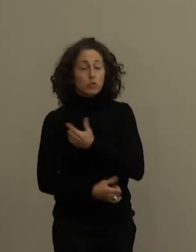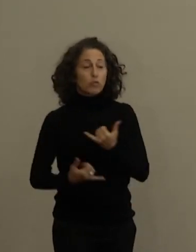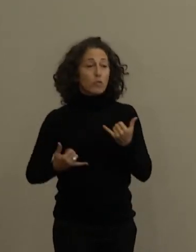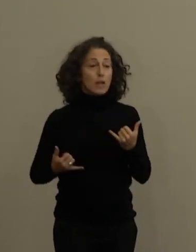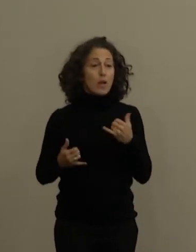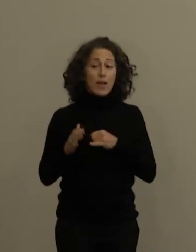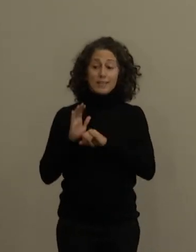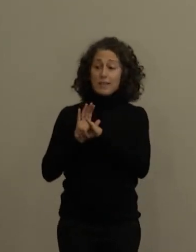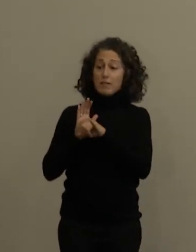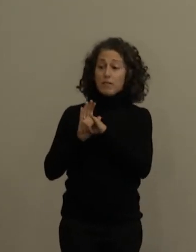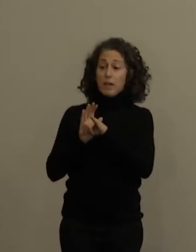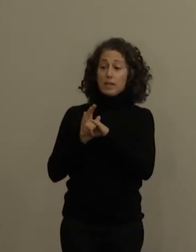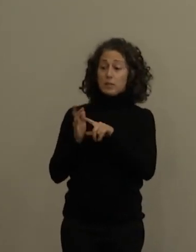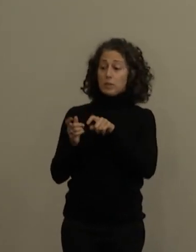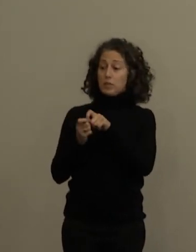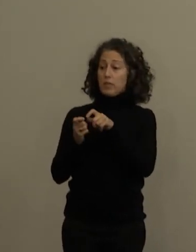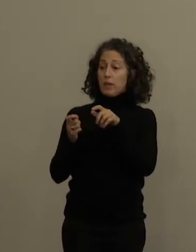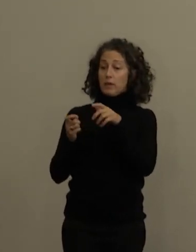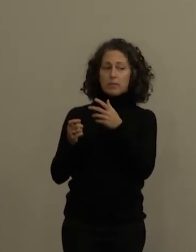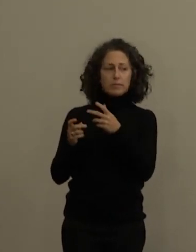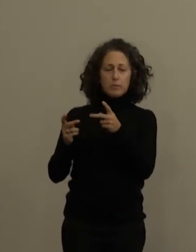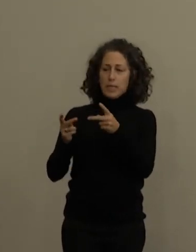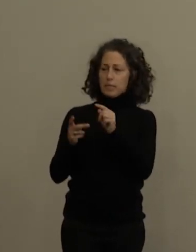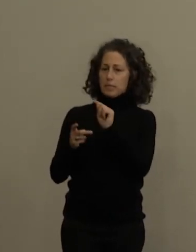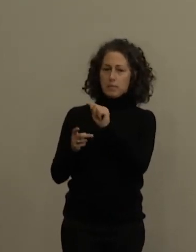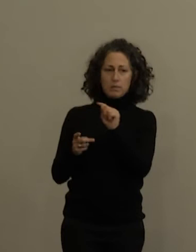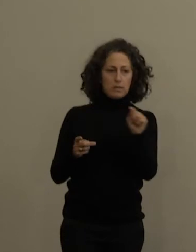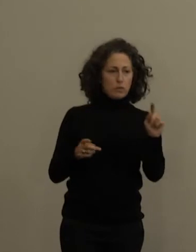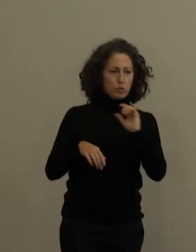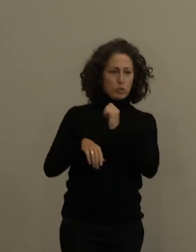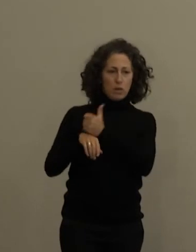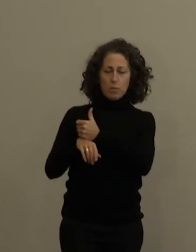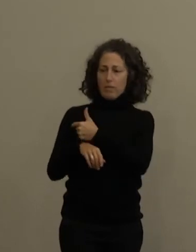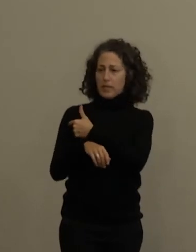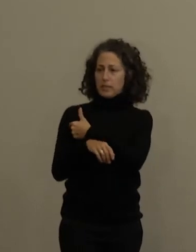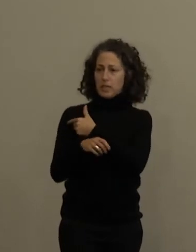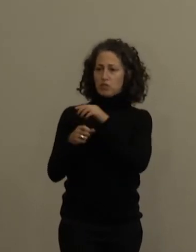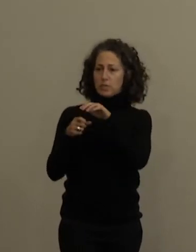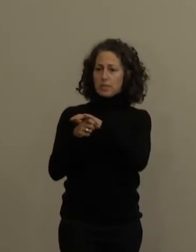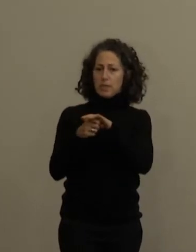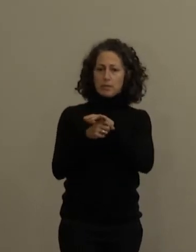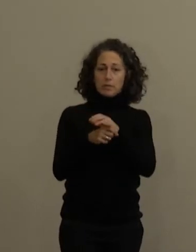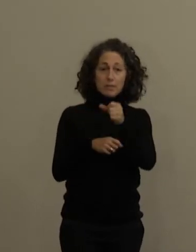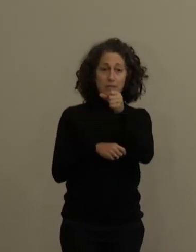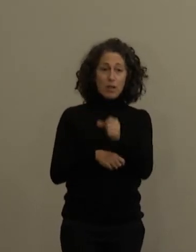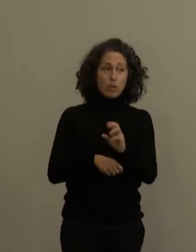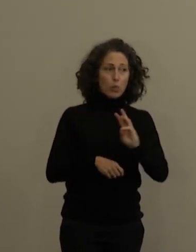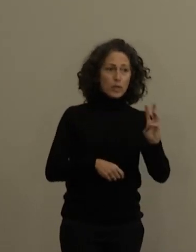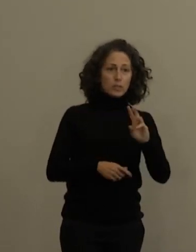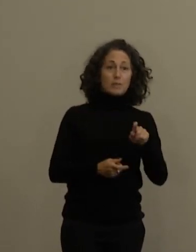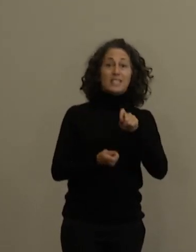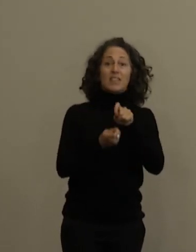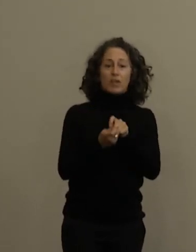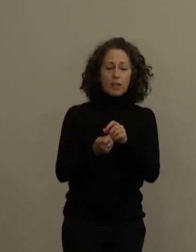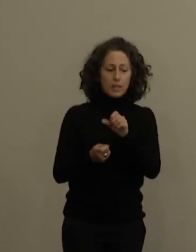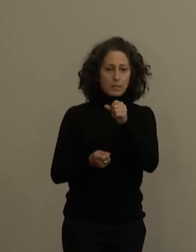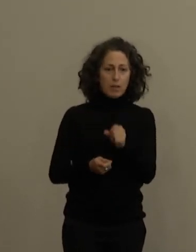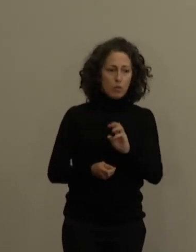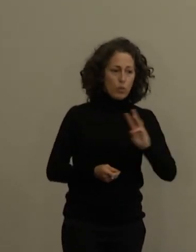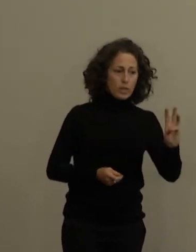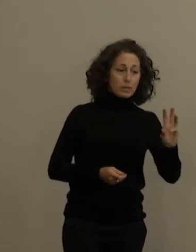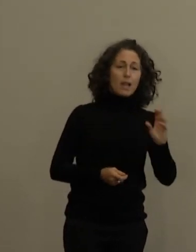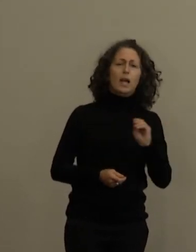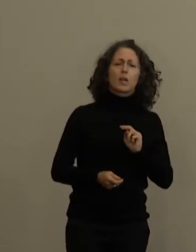where we would be able to set up some vaccination sites, especially in the south and the west suburban area, as well as in the